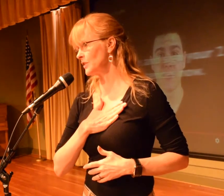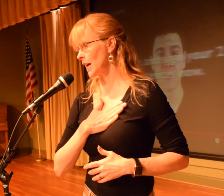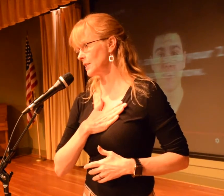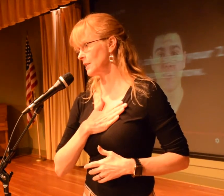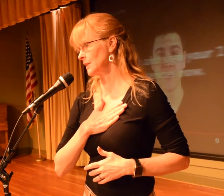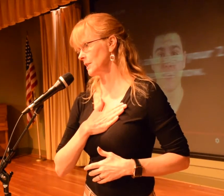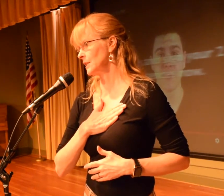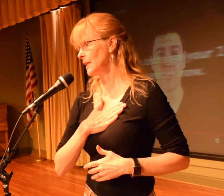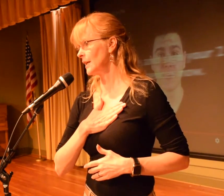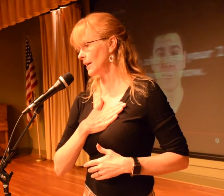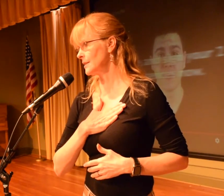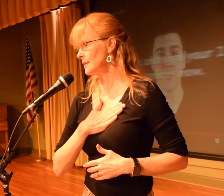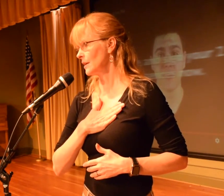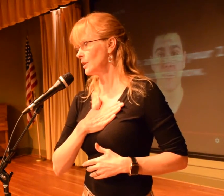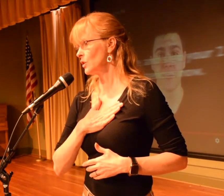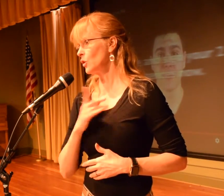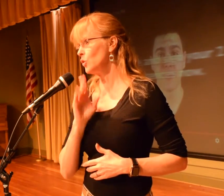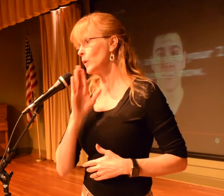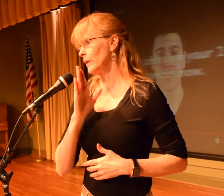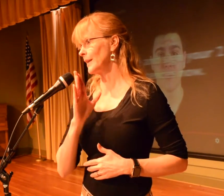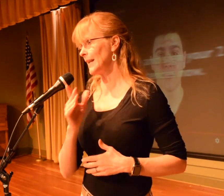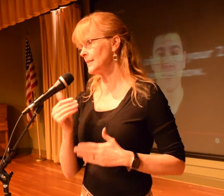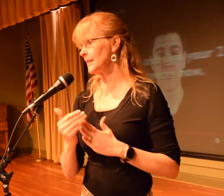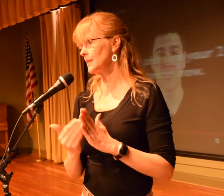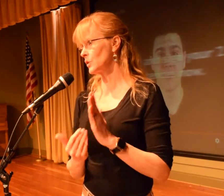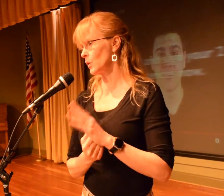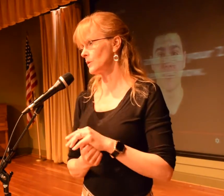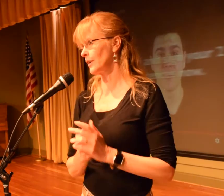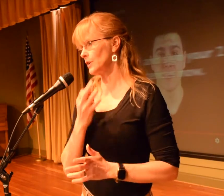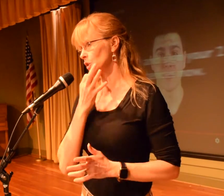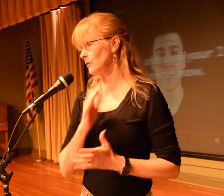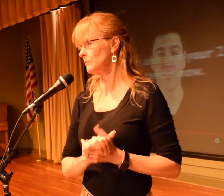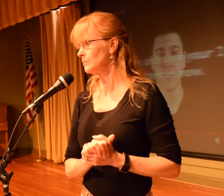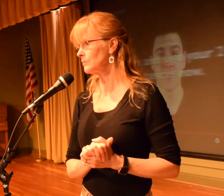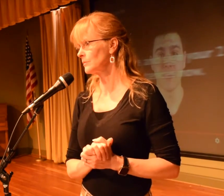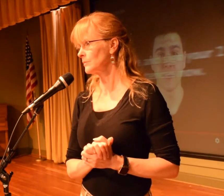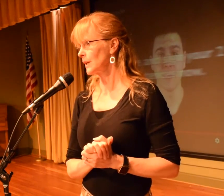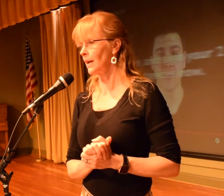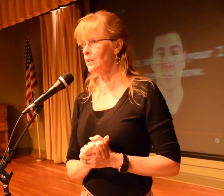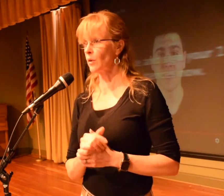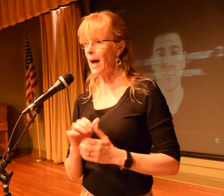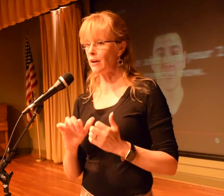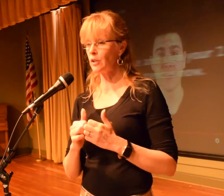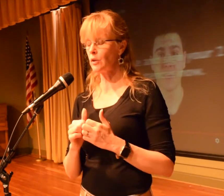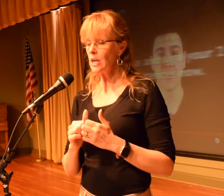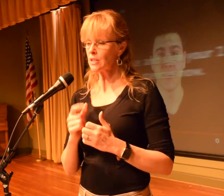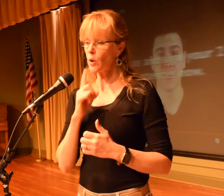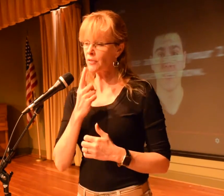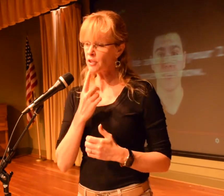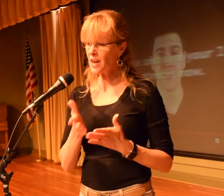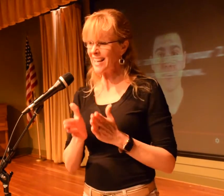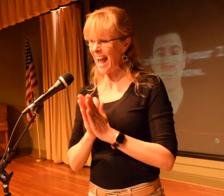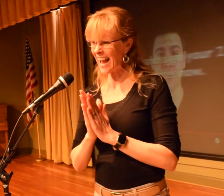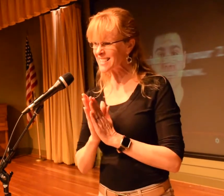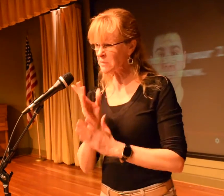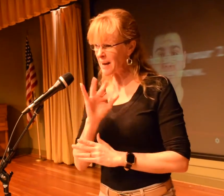yet. Yes. So you will. That is in this course very soon. Yes. So how do you? So if you're trying to ask